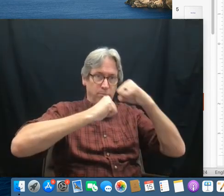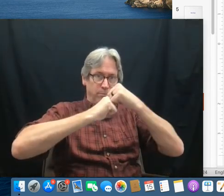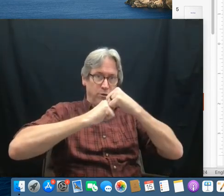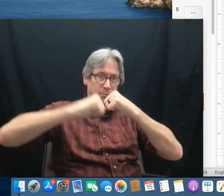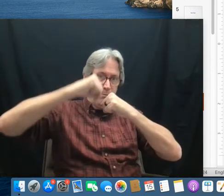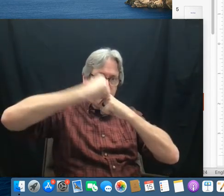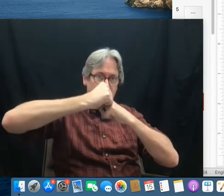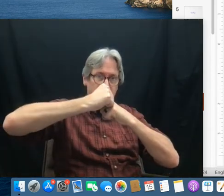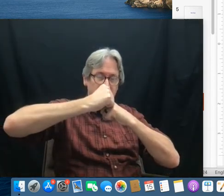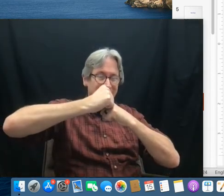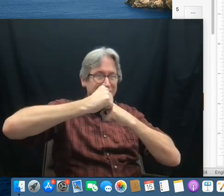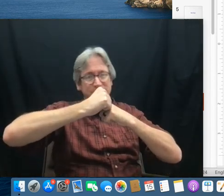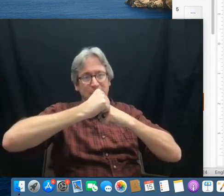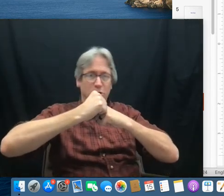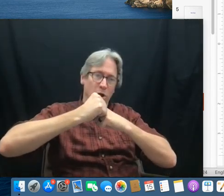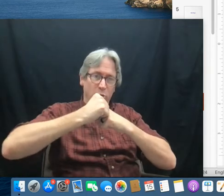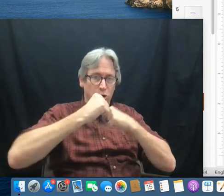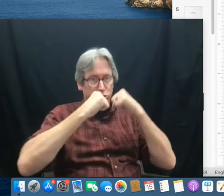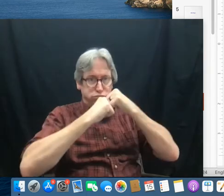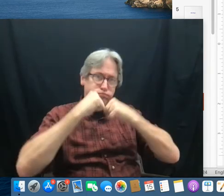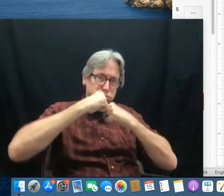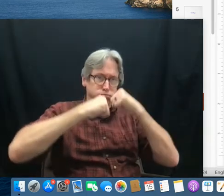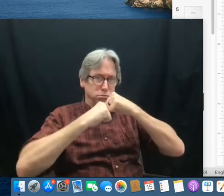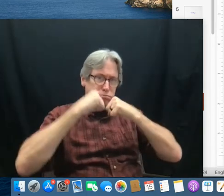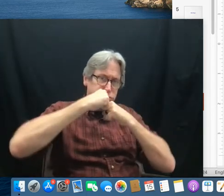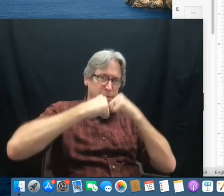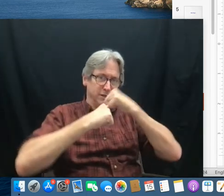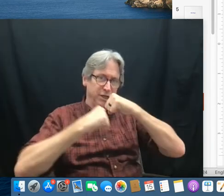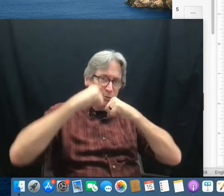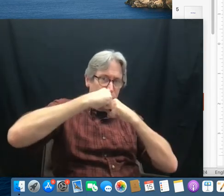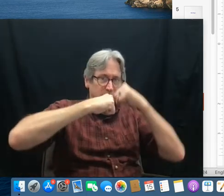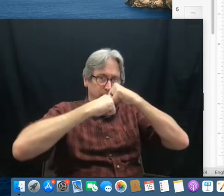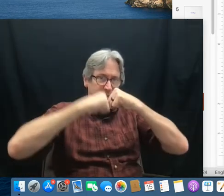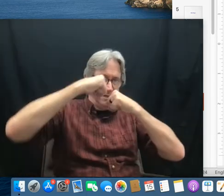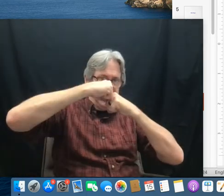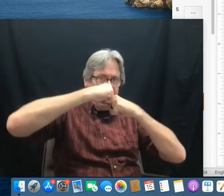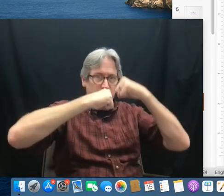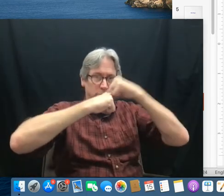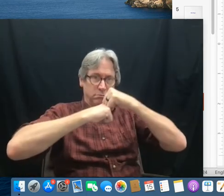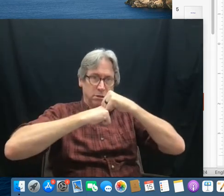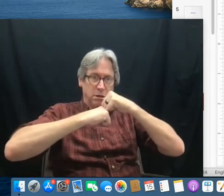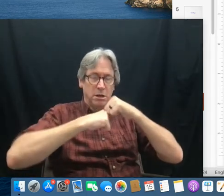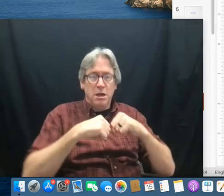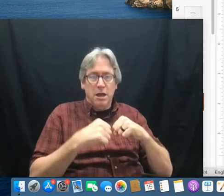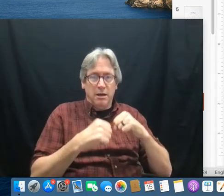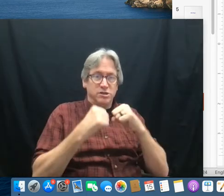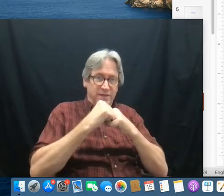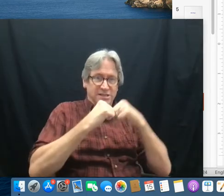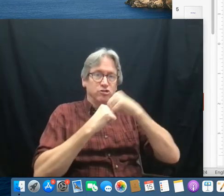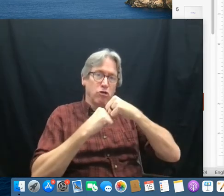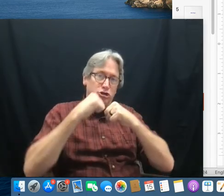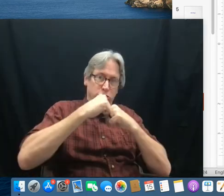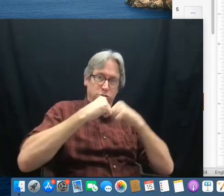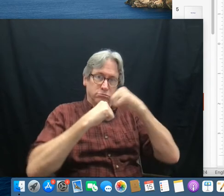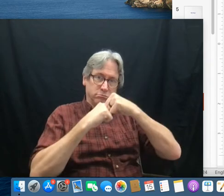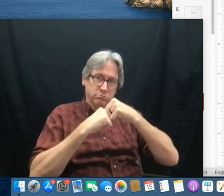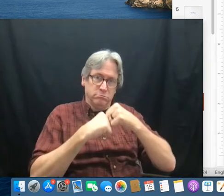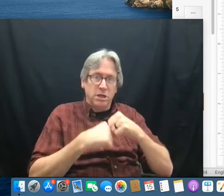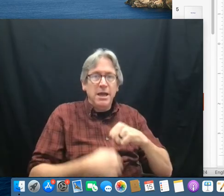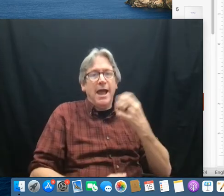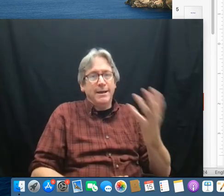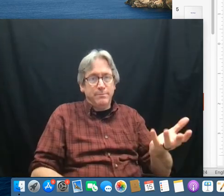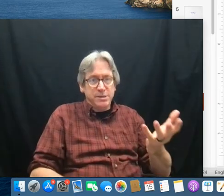It's a specific and a general. The sign we're going to use for structure is the building